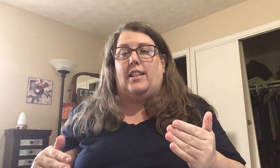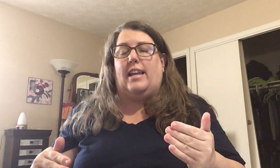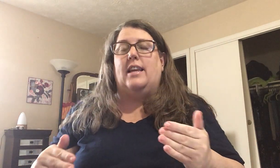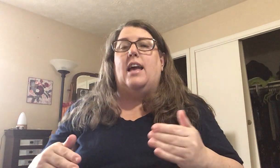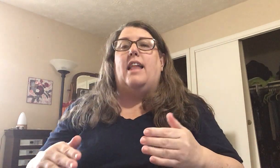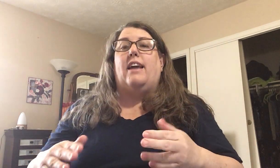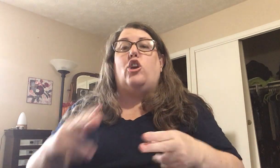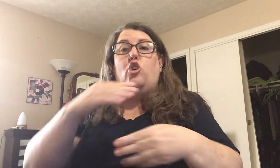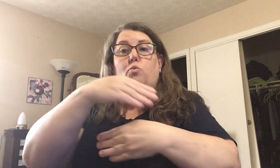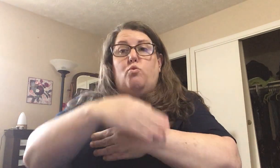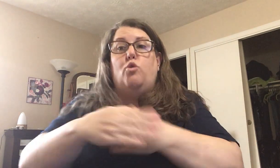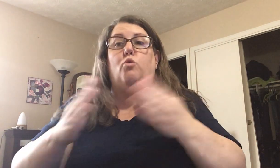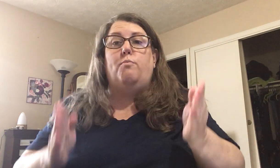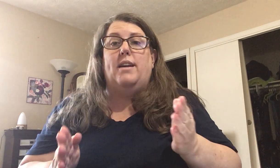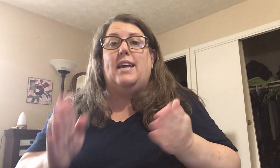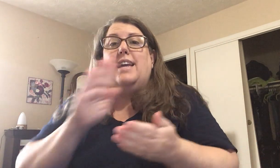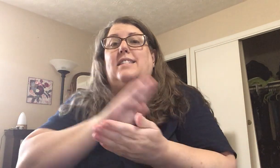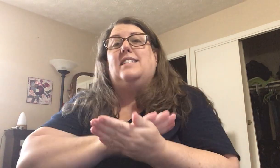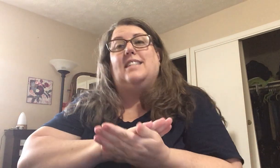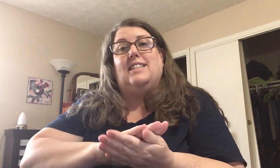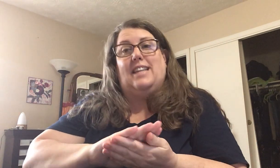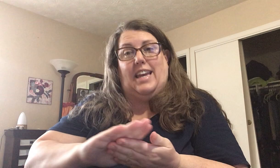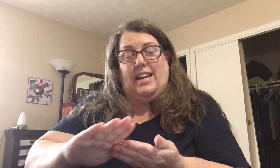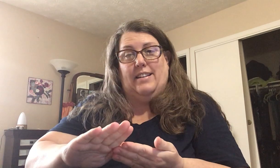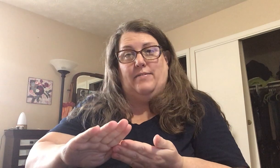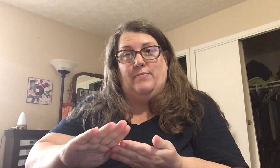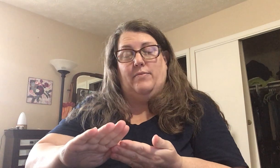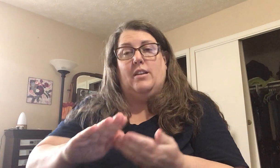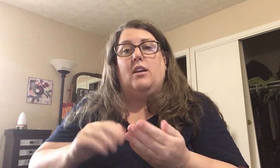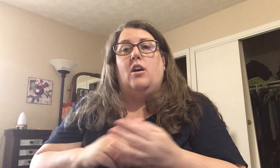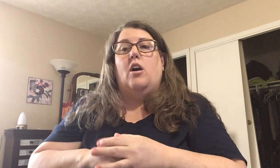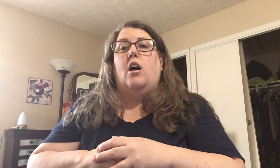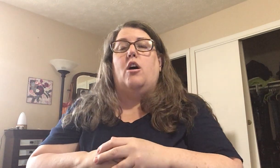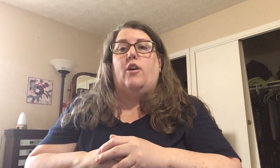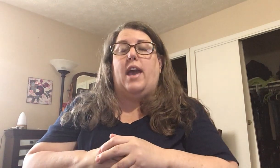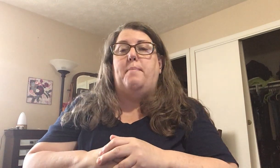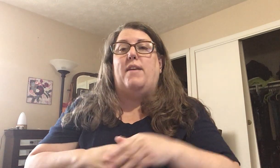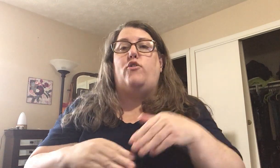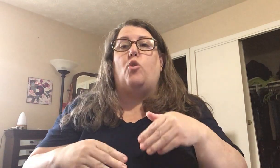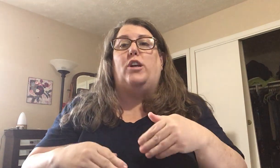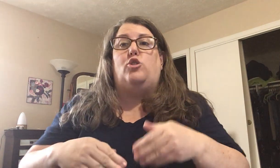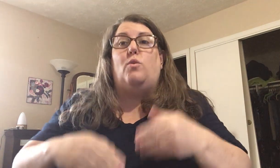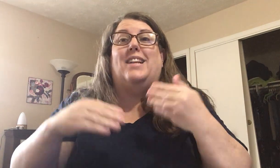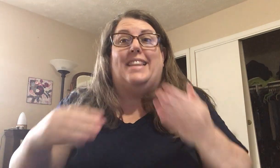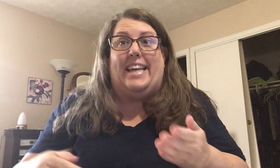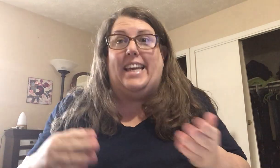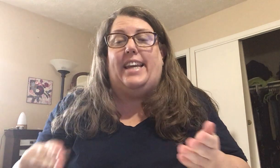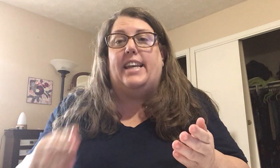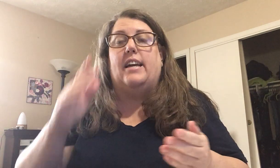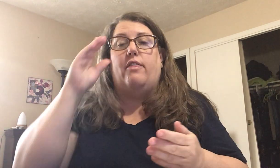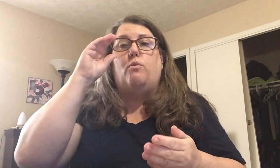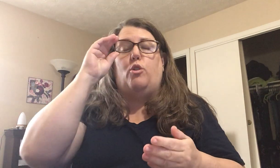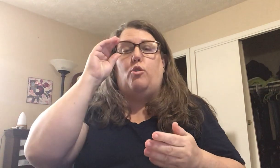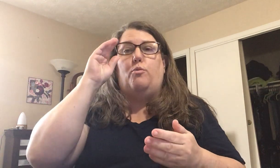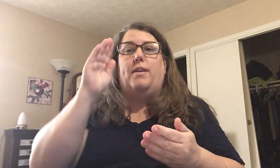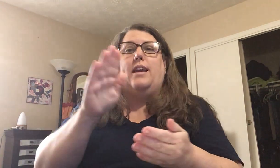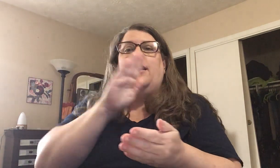clean. Like your room is clean. Okay, but if you're going to clean the room,